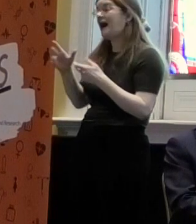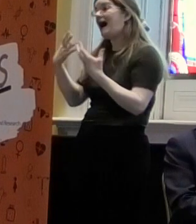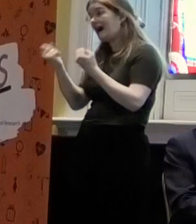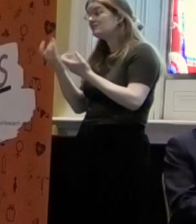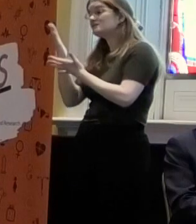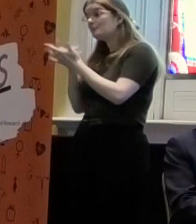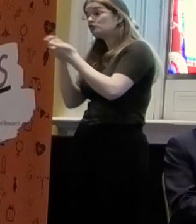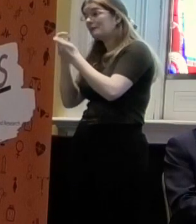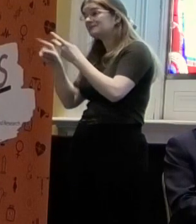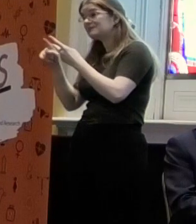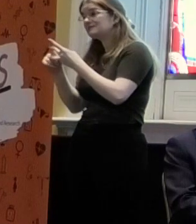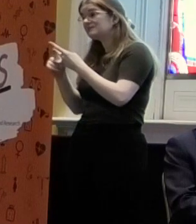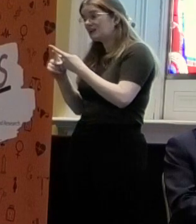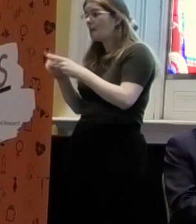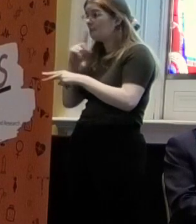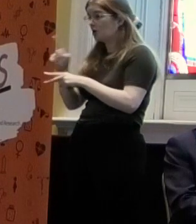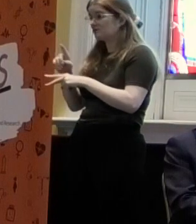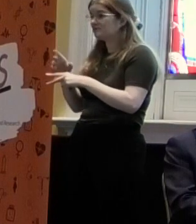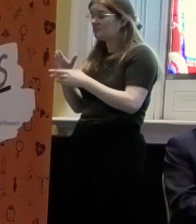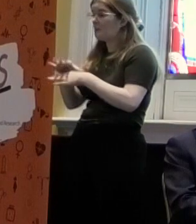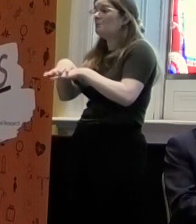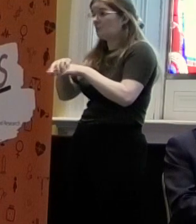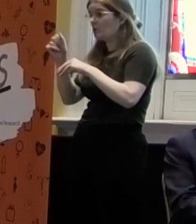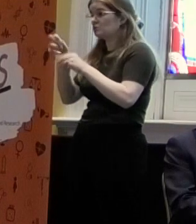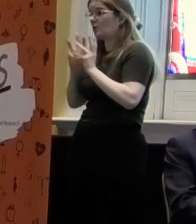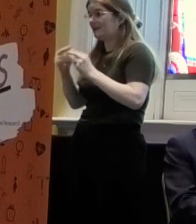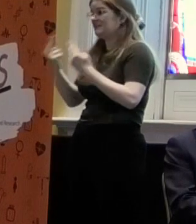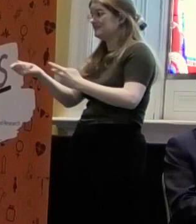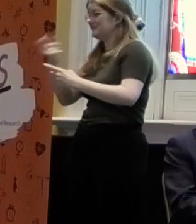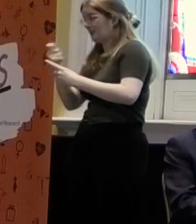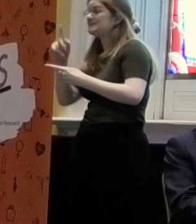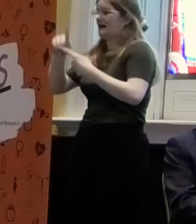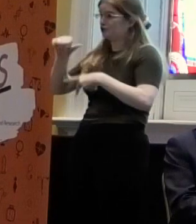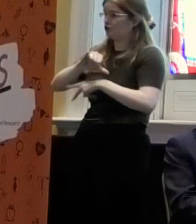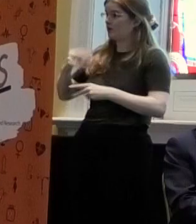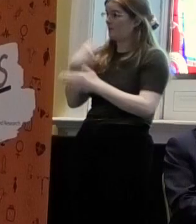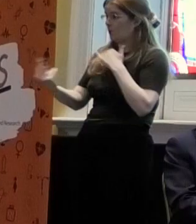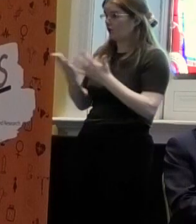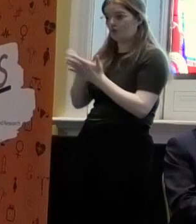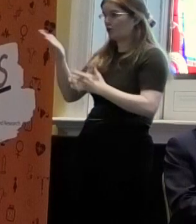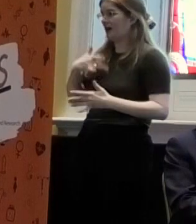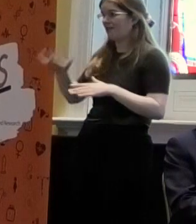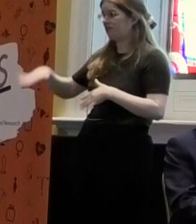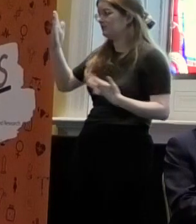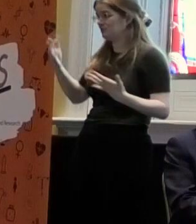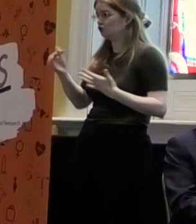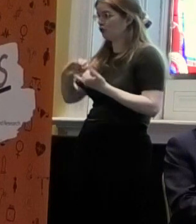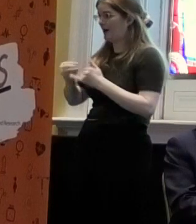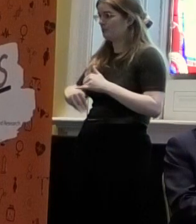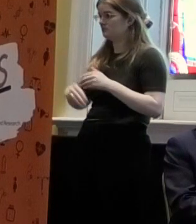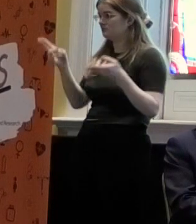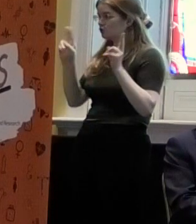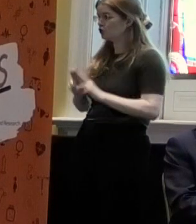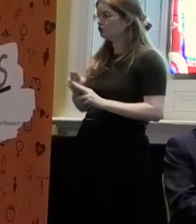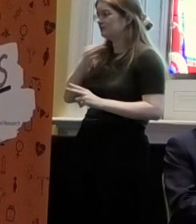and most women who have it will need a combination of medical and surgical treatments throughout their lifetime as such. And it's